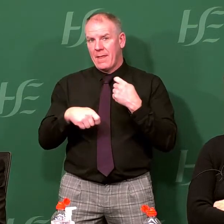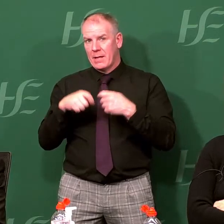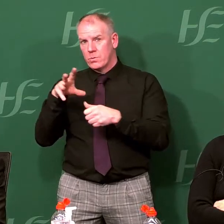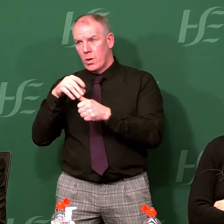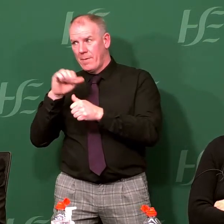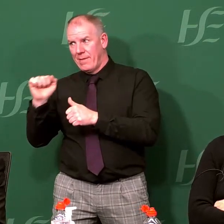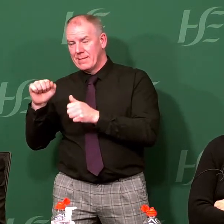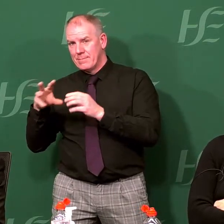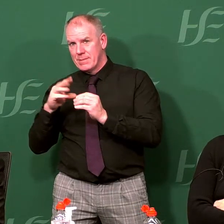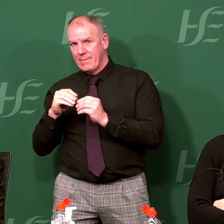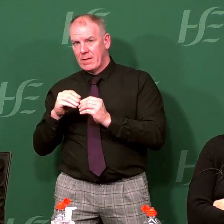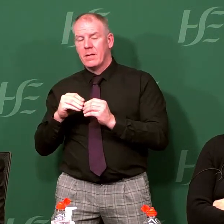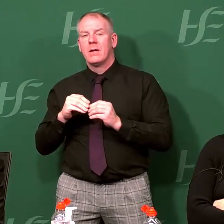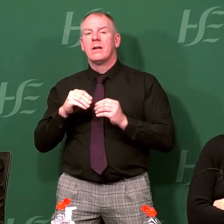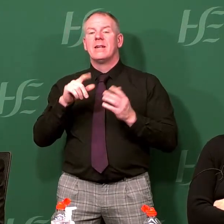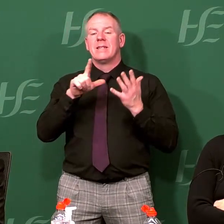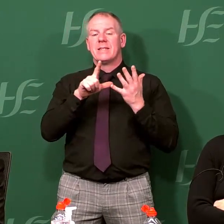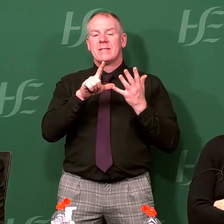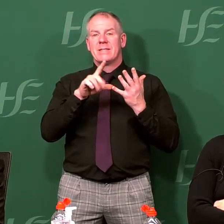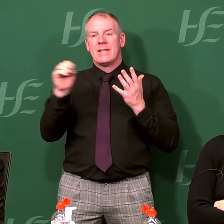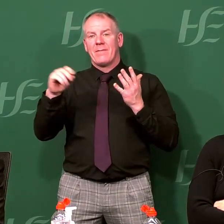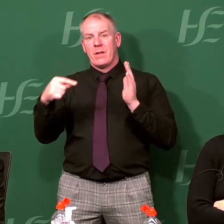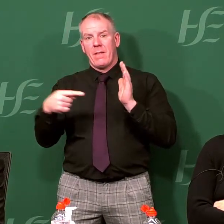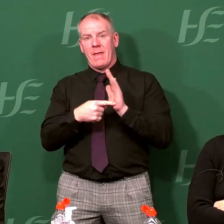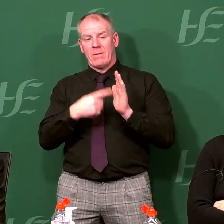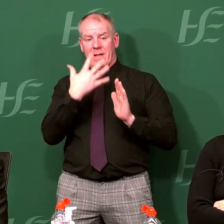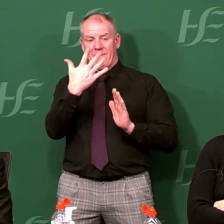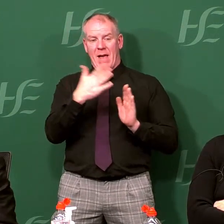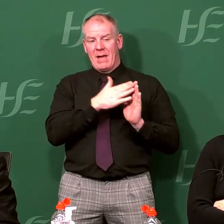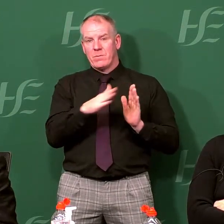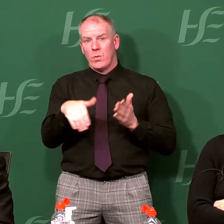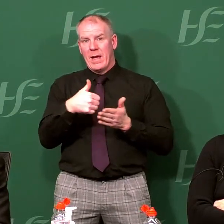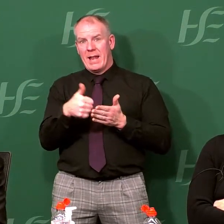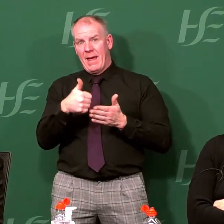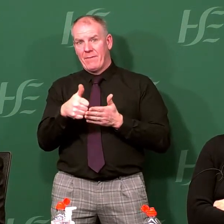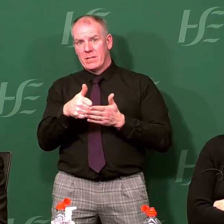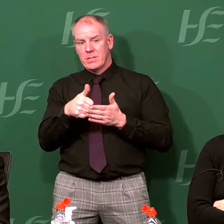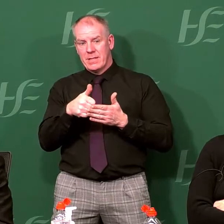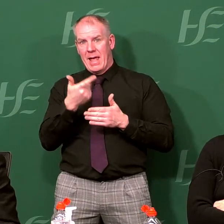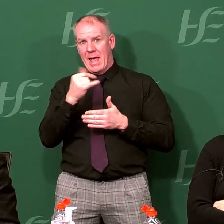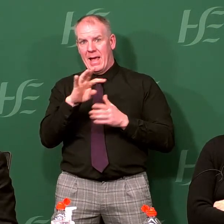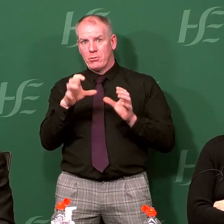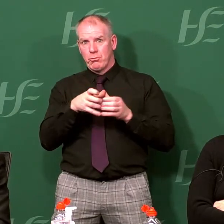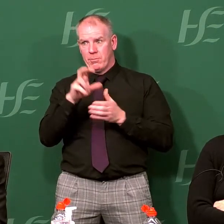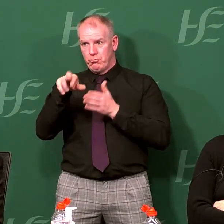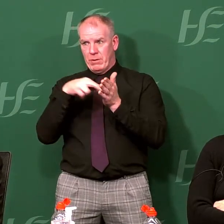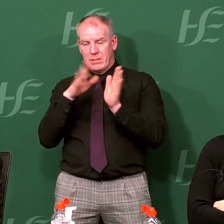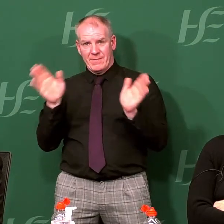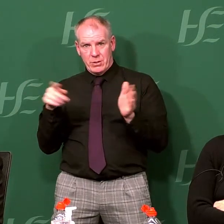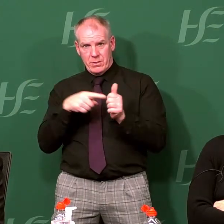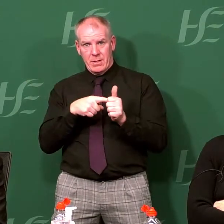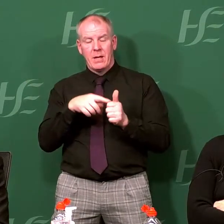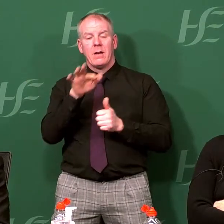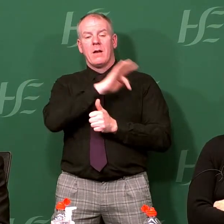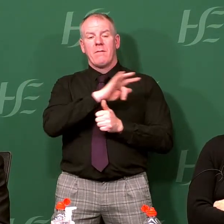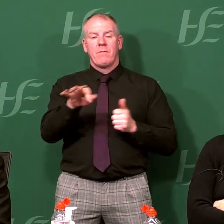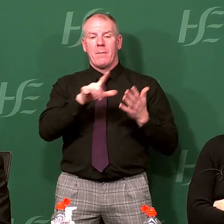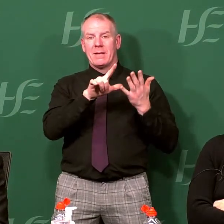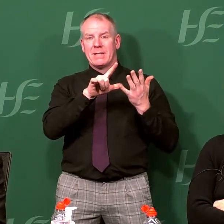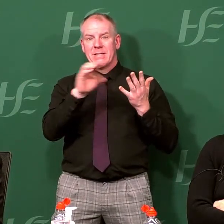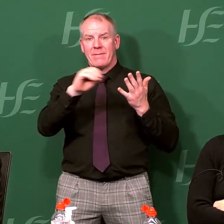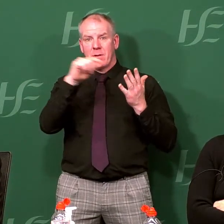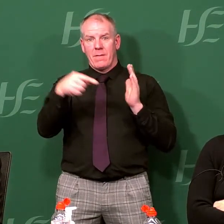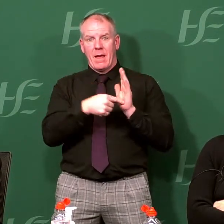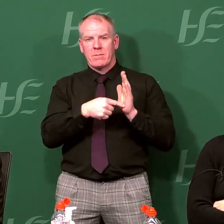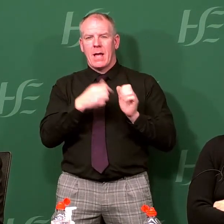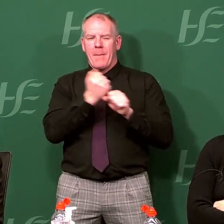kids. So there's almost 70,000 of the 5 to 11-year-old kids in total registered now. Of that 70,000, just